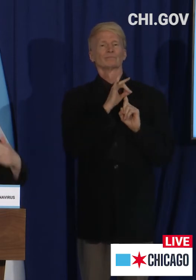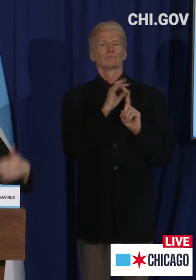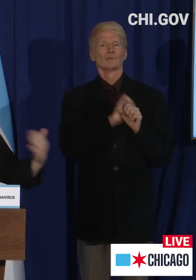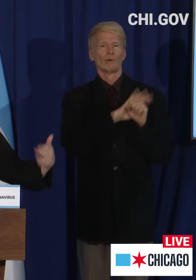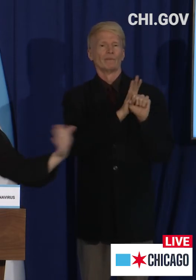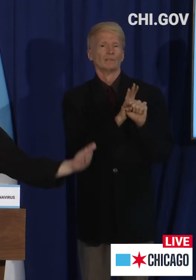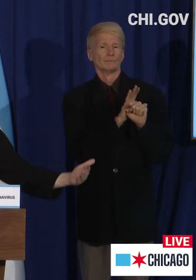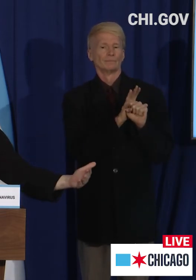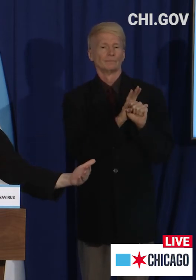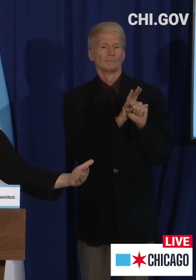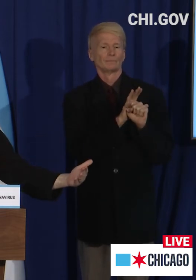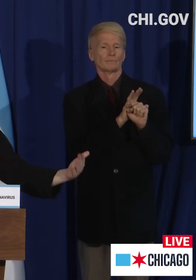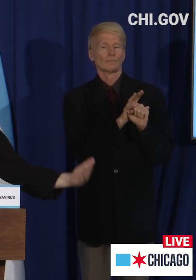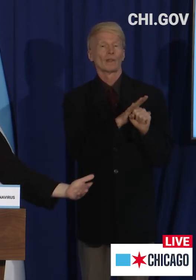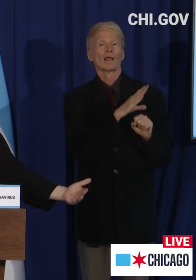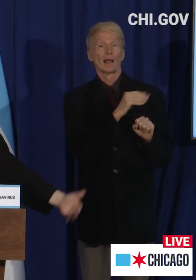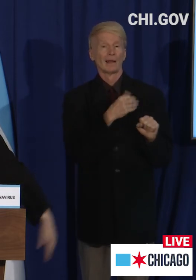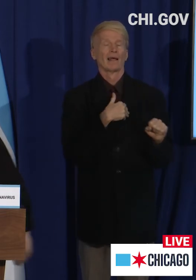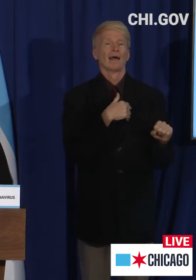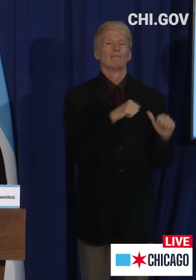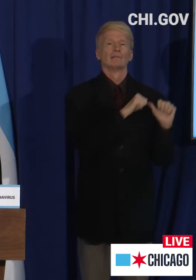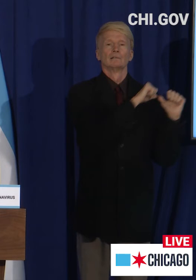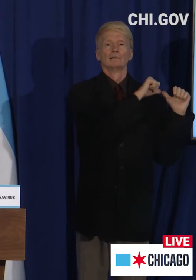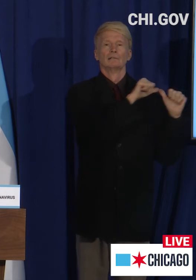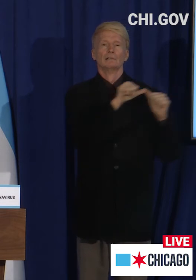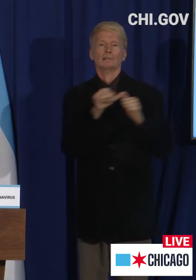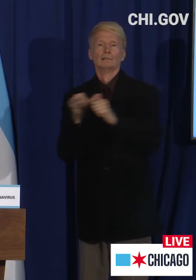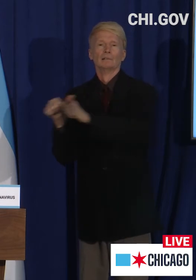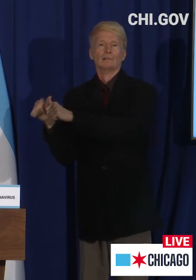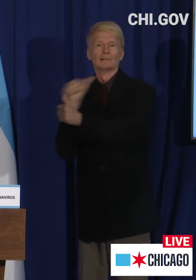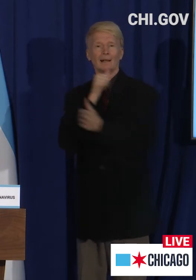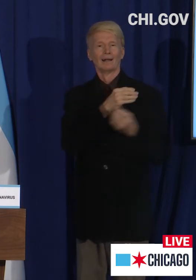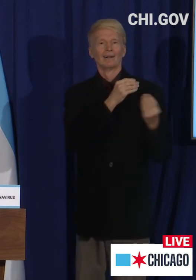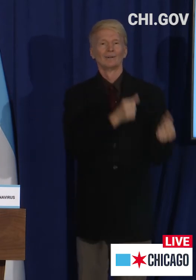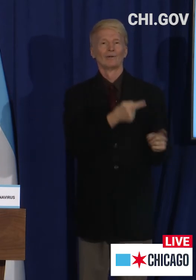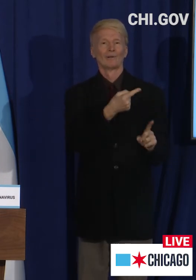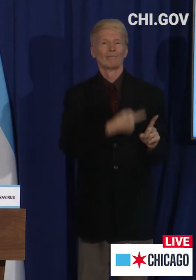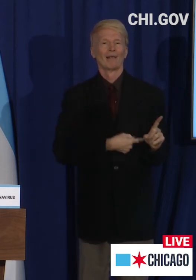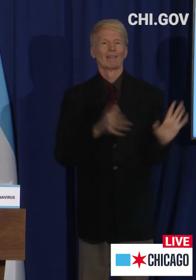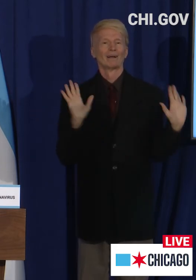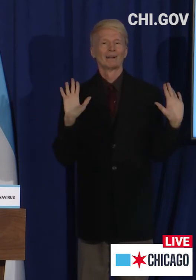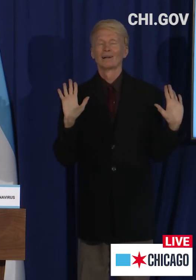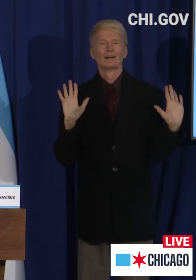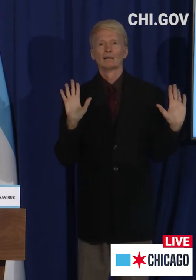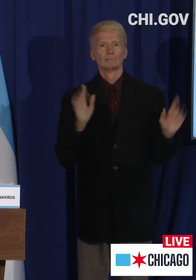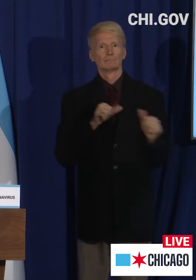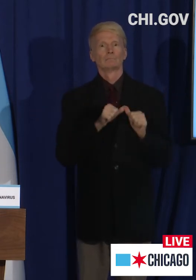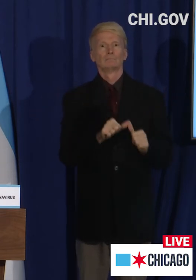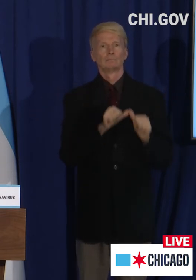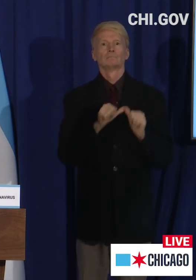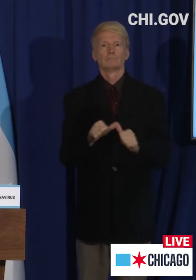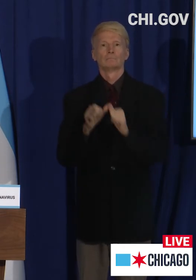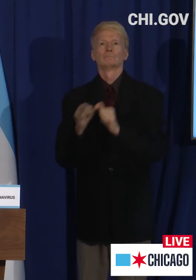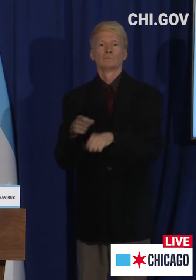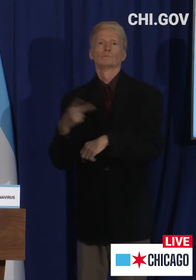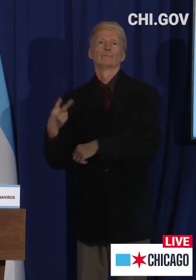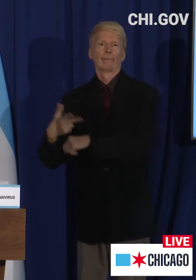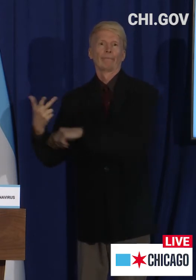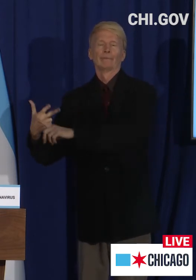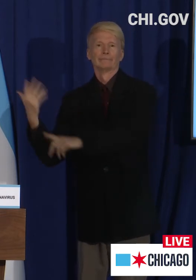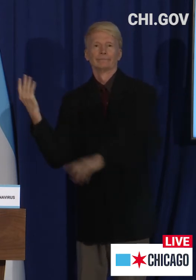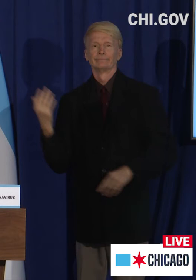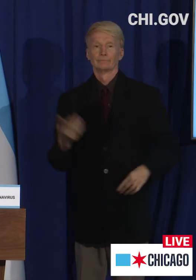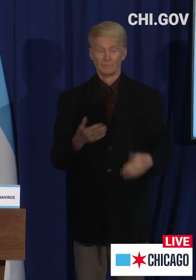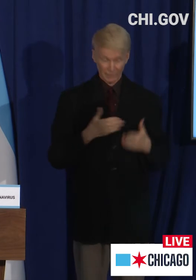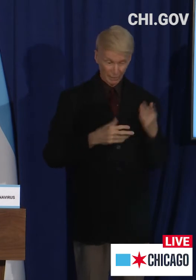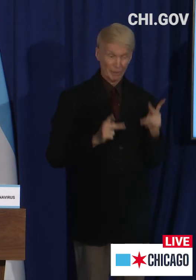having long-standing effects from COVID that we're still learning about. We do see, not very commonly, but we see young people hospitalized and